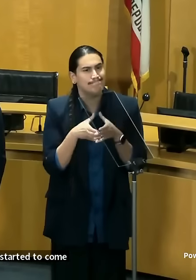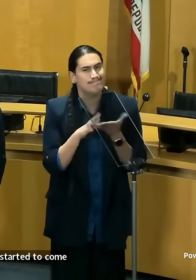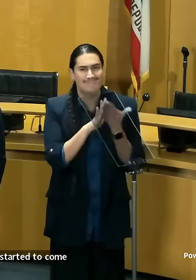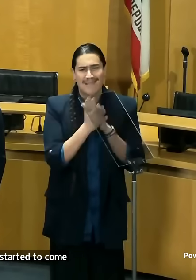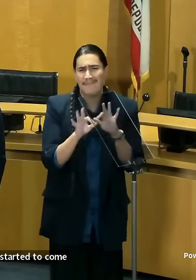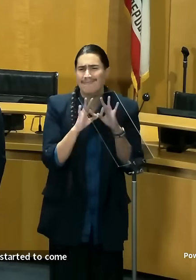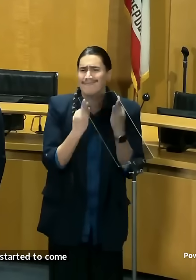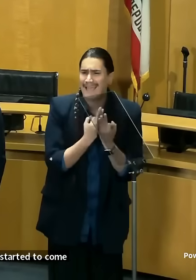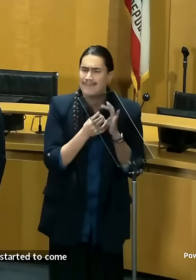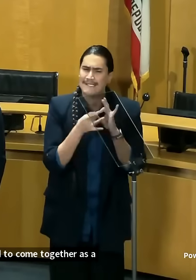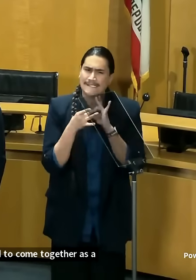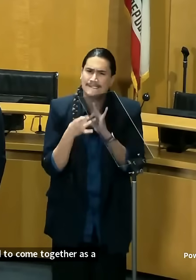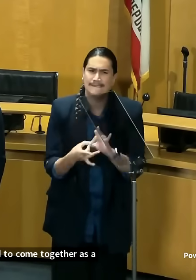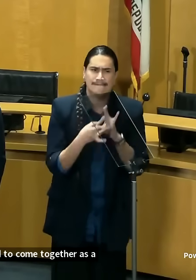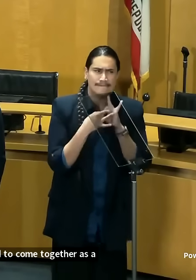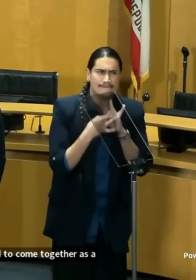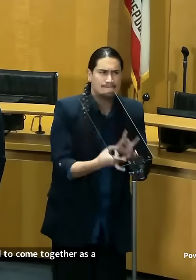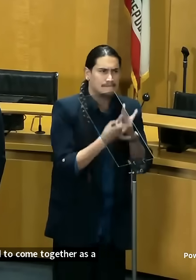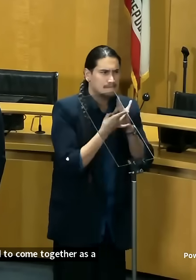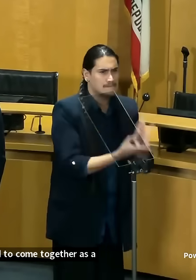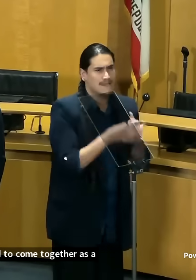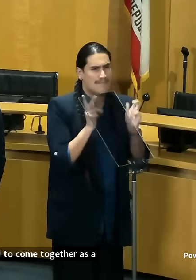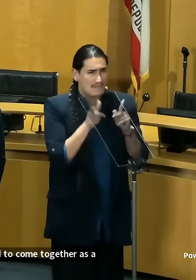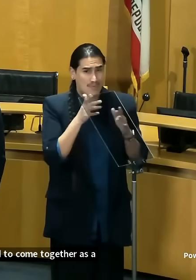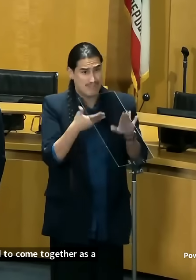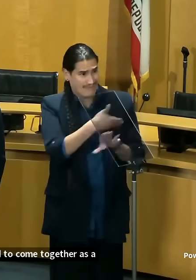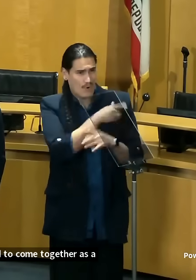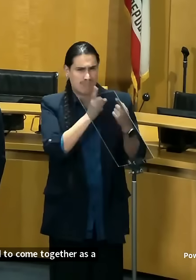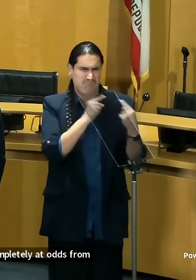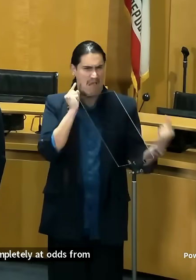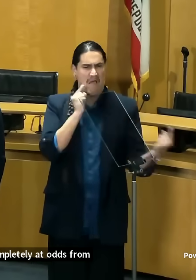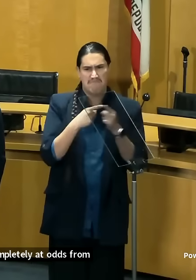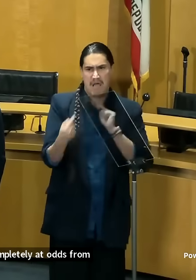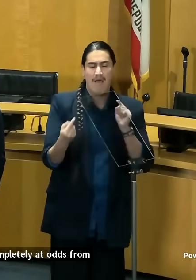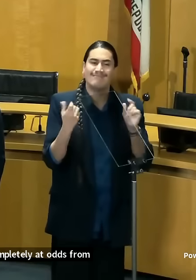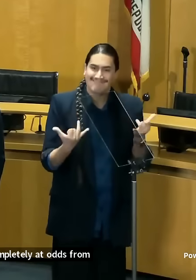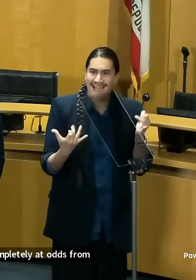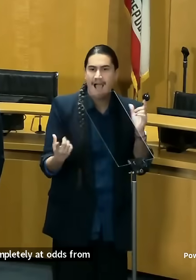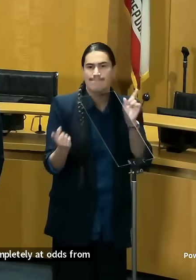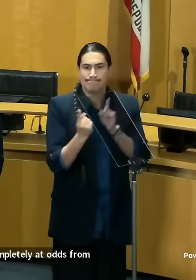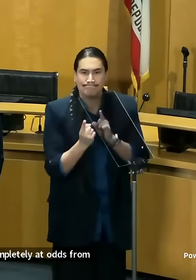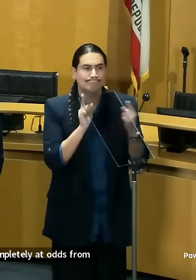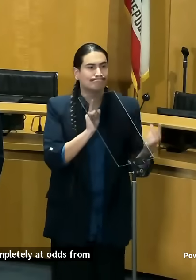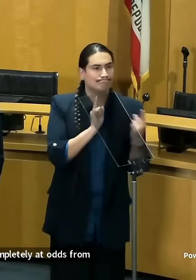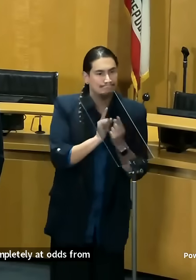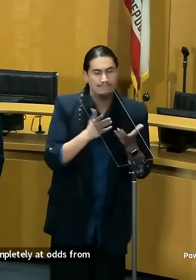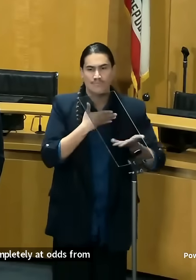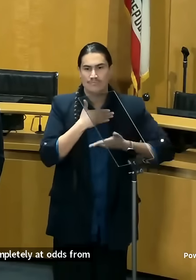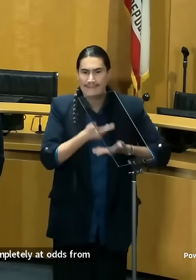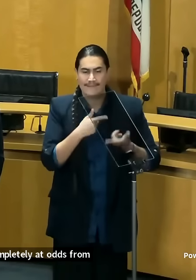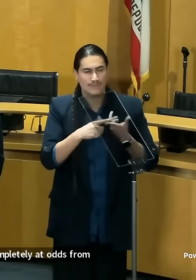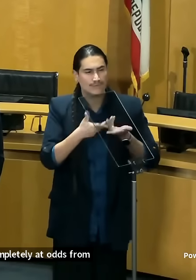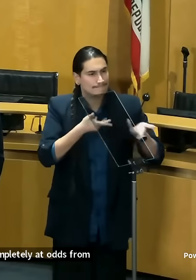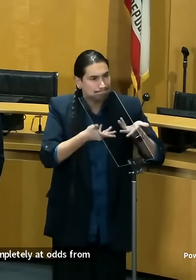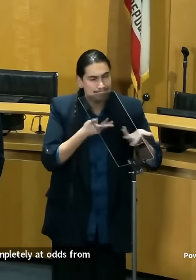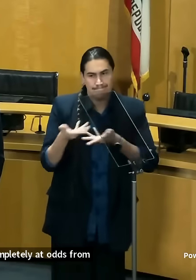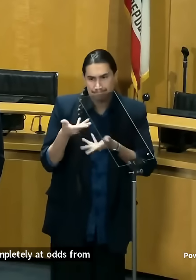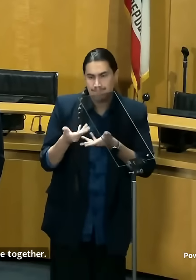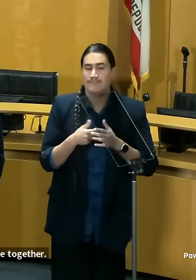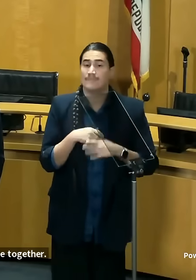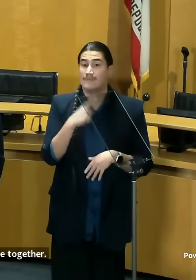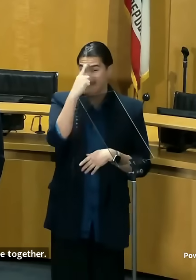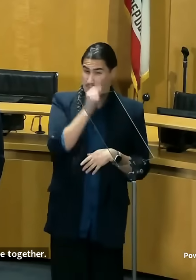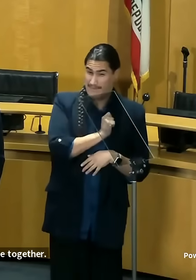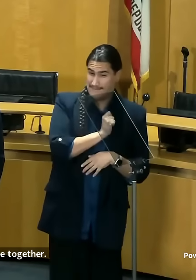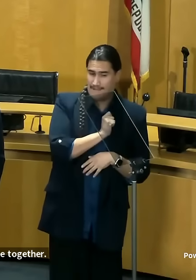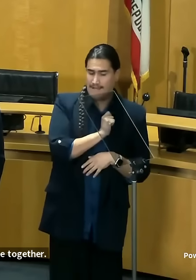family. People that were completely at odds from another time came together. And for me, the